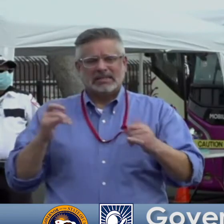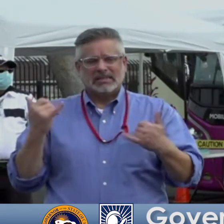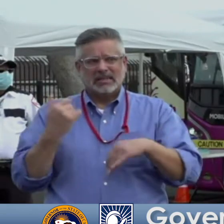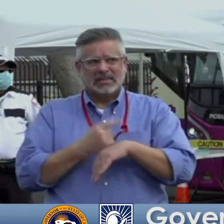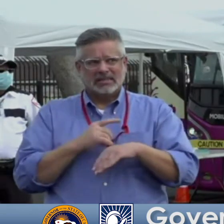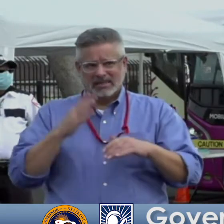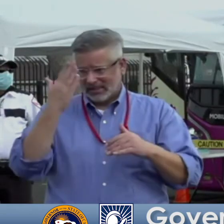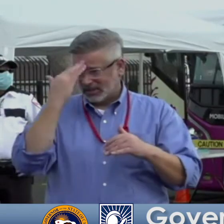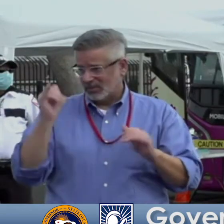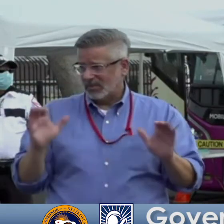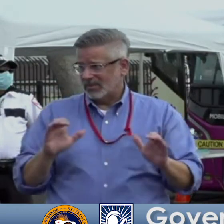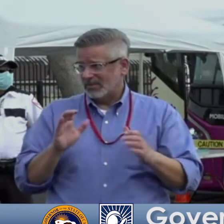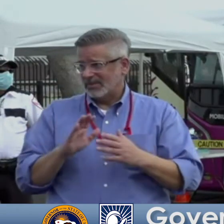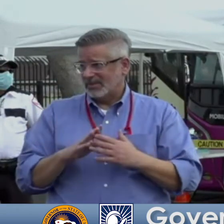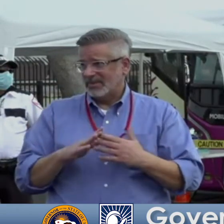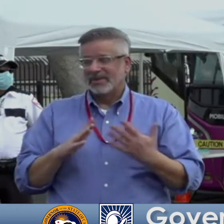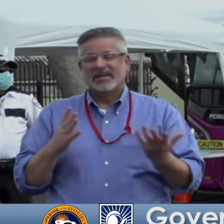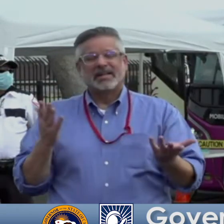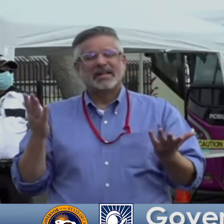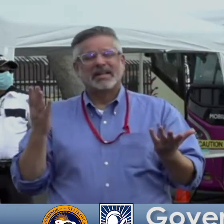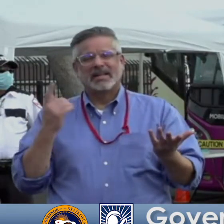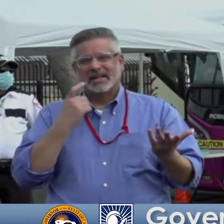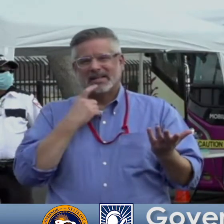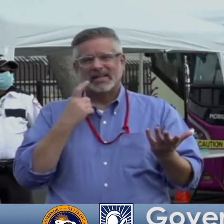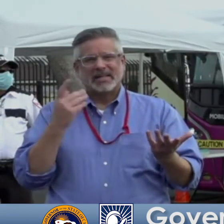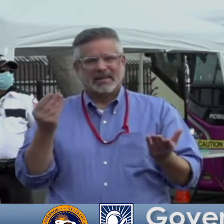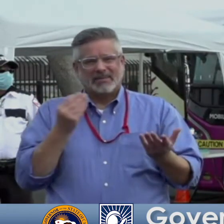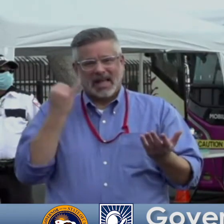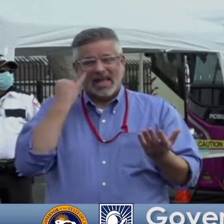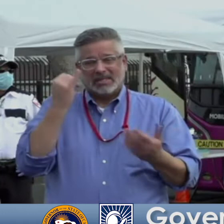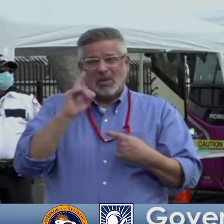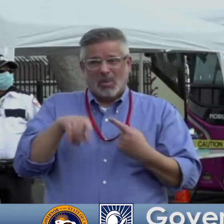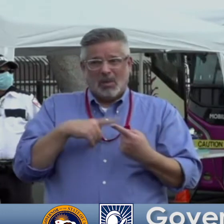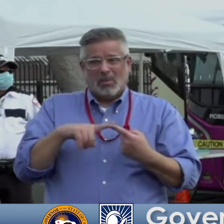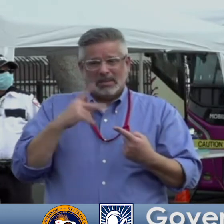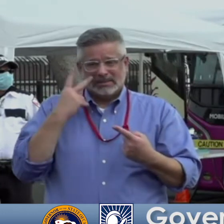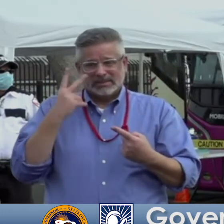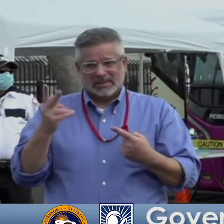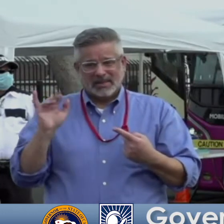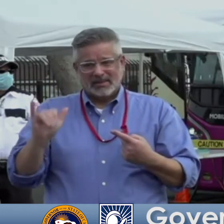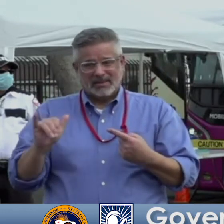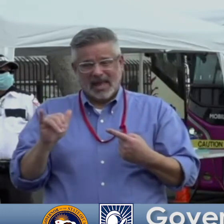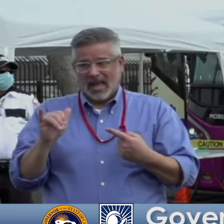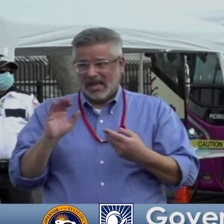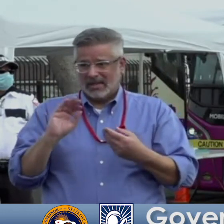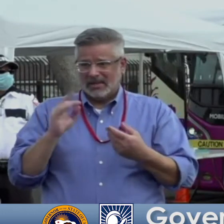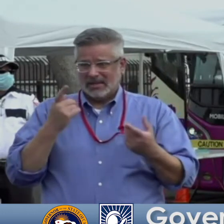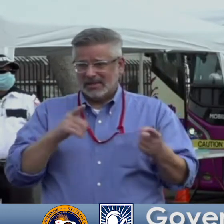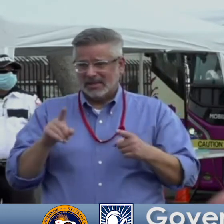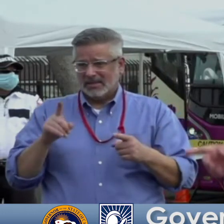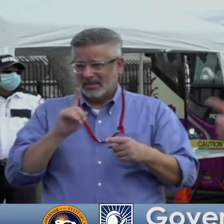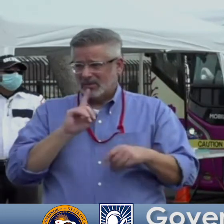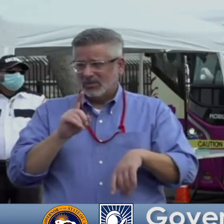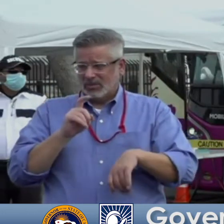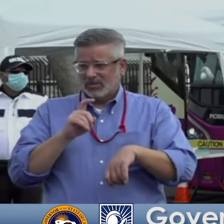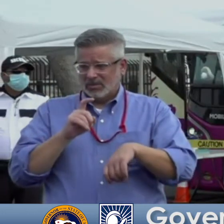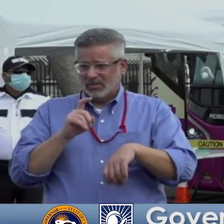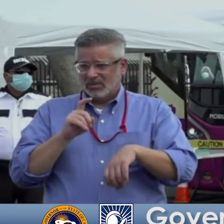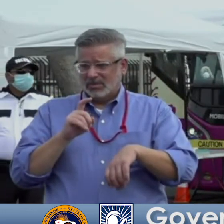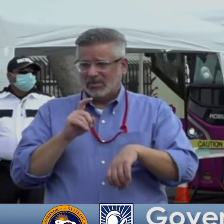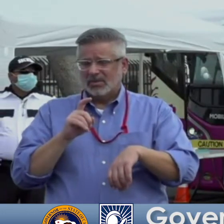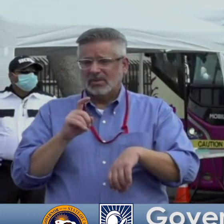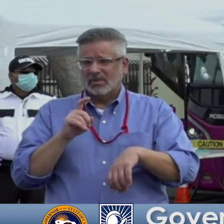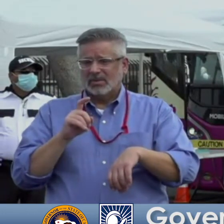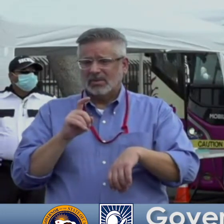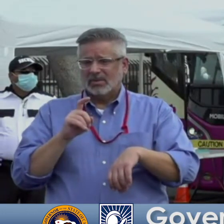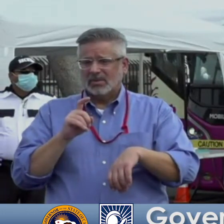why we're doing it. Okay, what I'm saying is, can you give us an idea of when we will see that come to fruition? It's happening in real time. I'll go back to